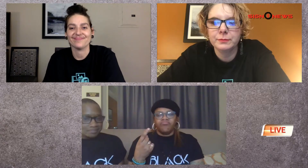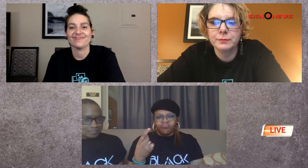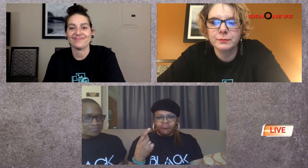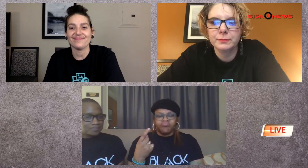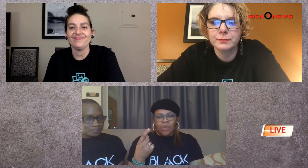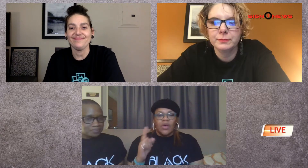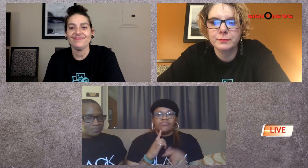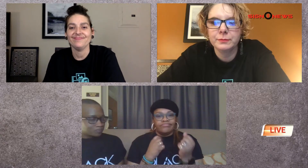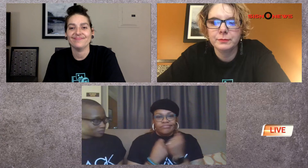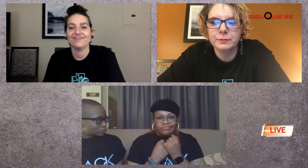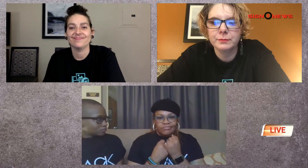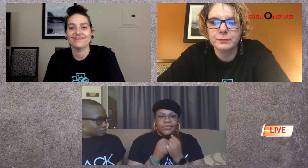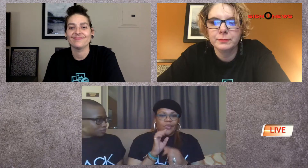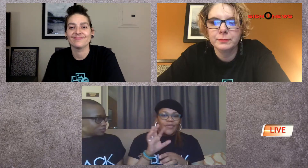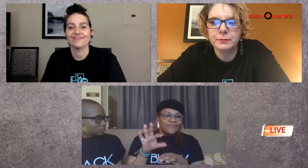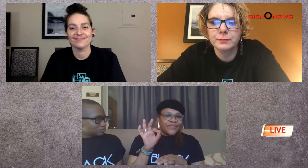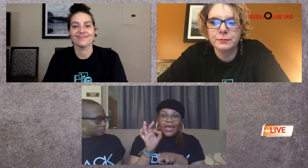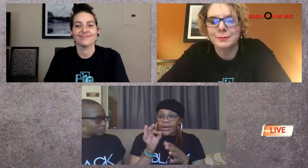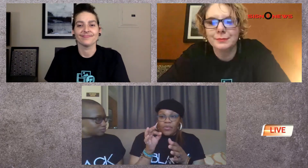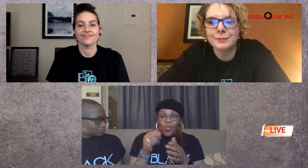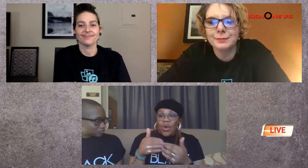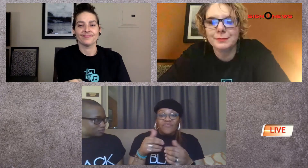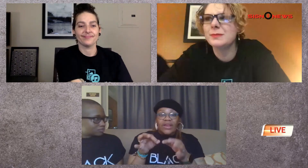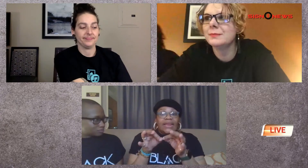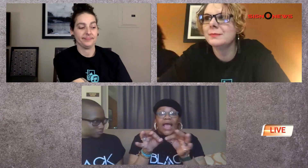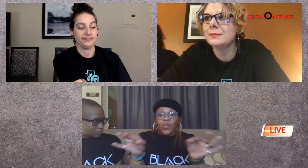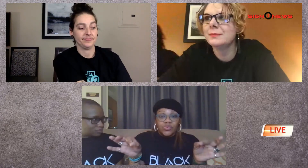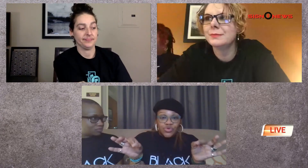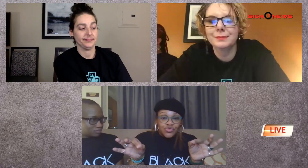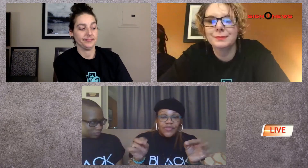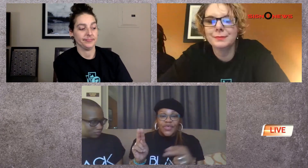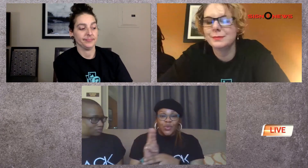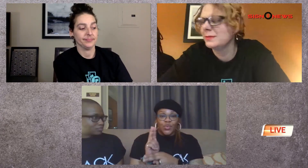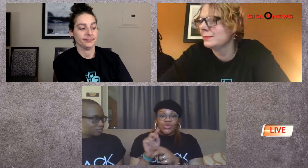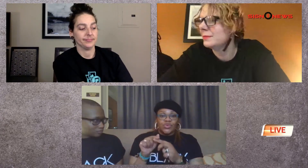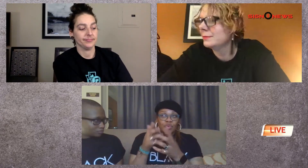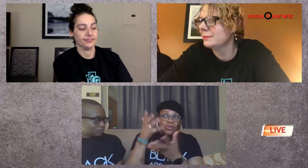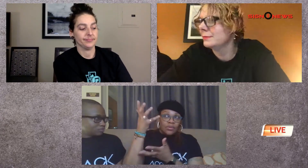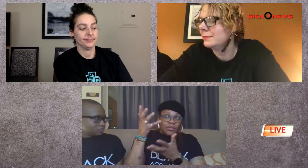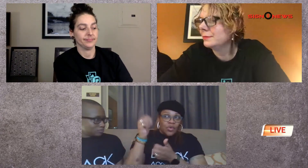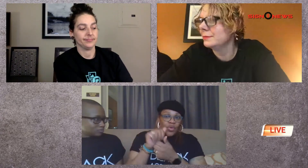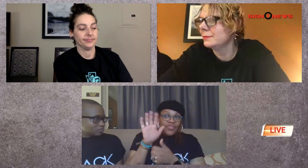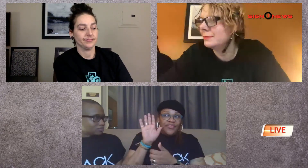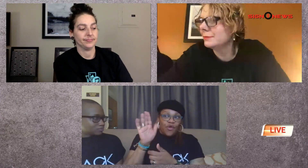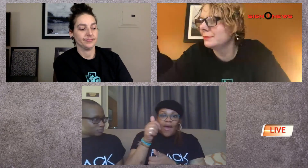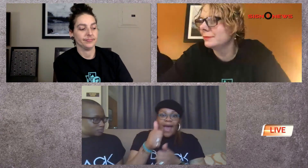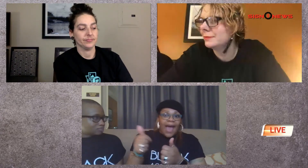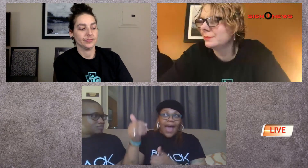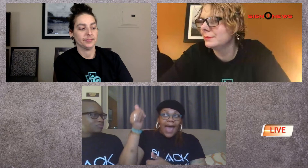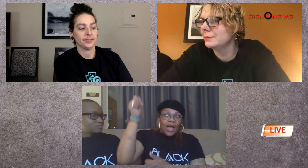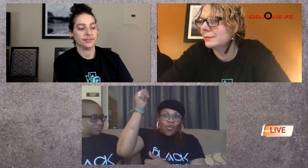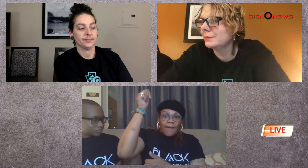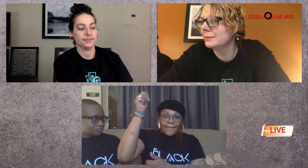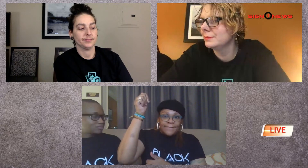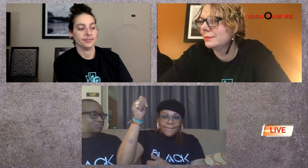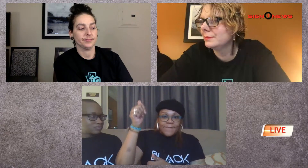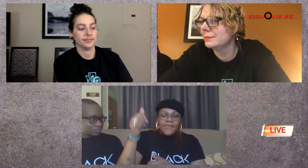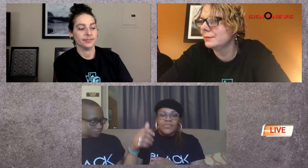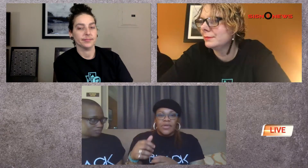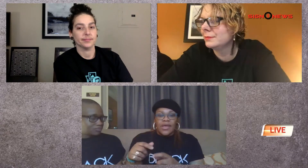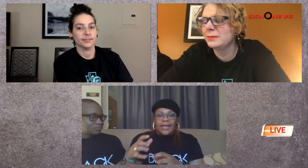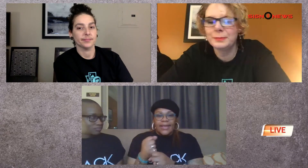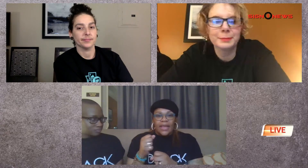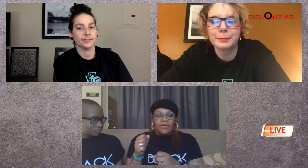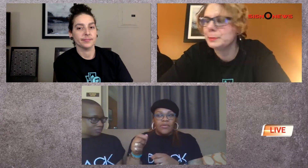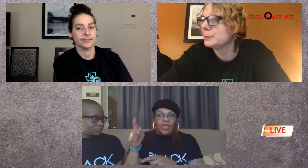someone from Purple understands, being BIPOC, and they support that, and they found whatever language they used up there with their higher